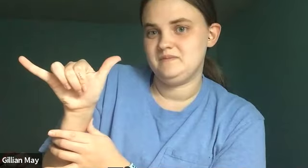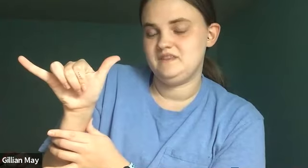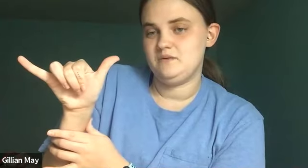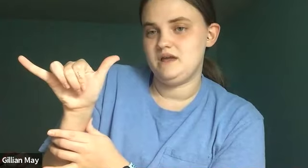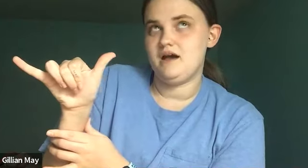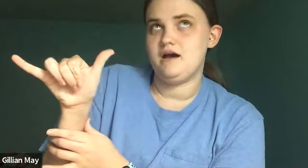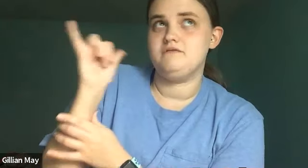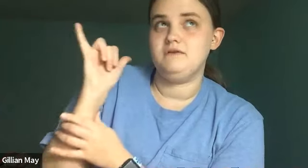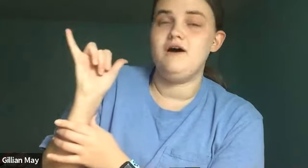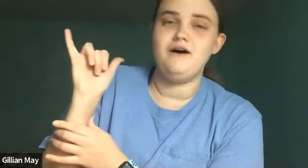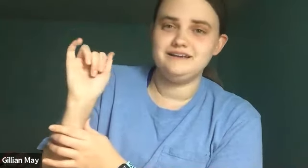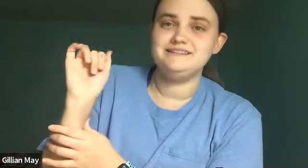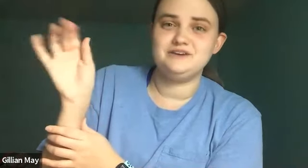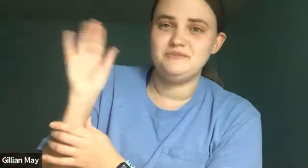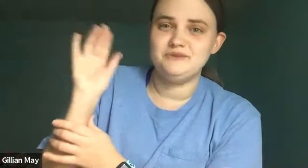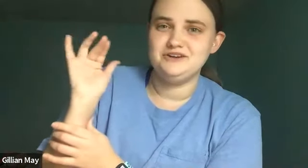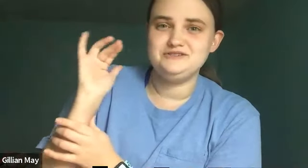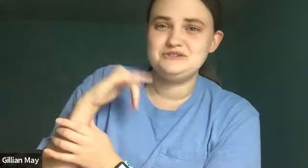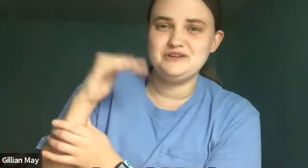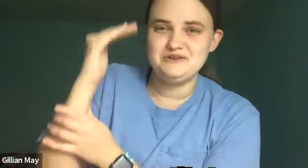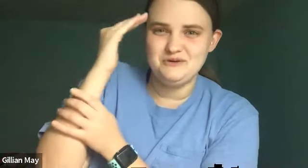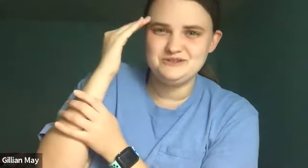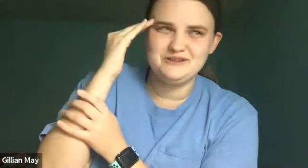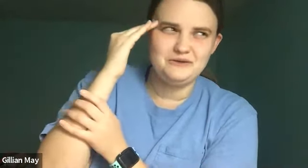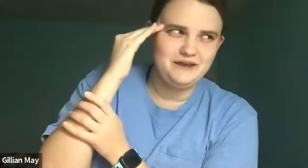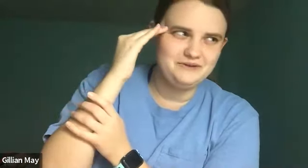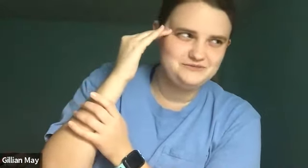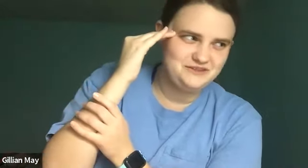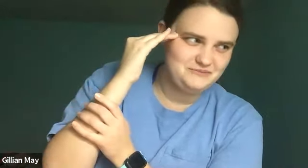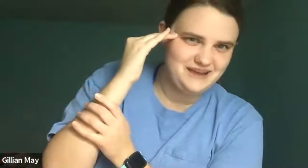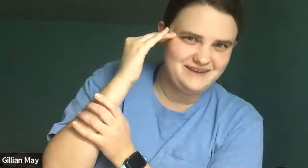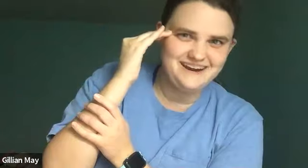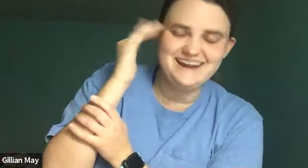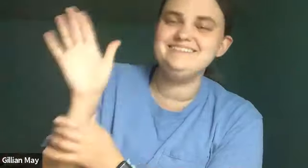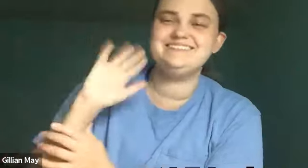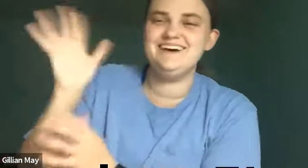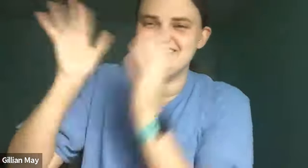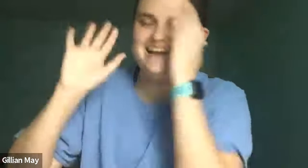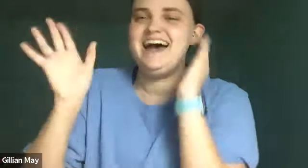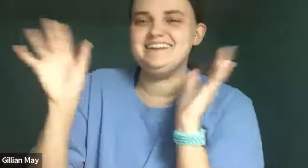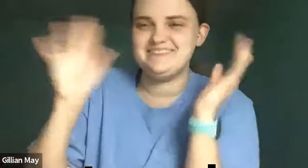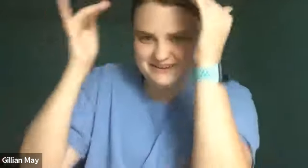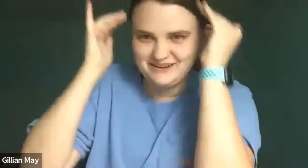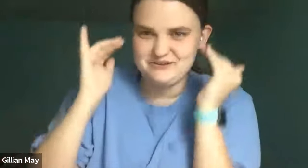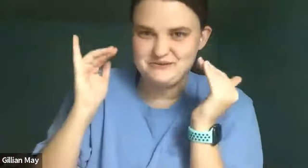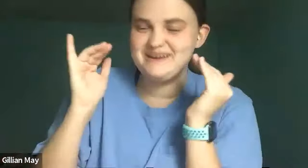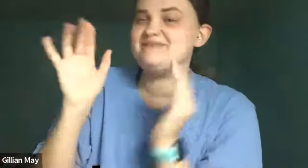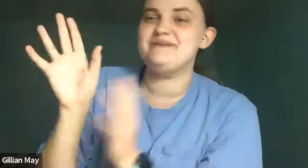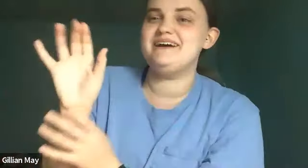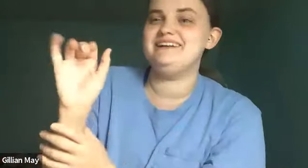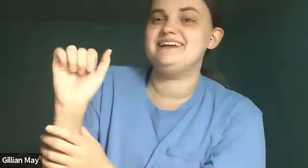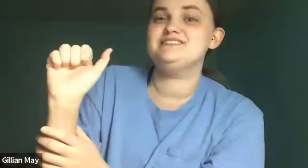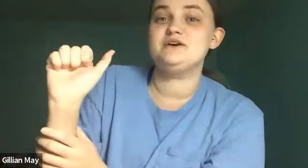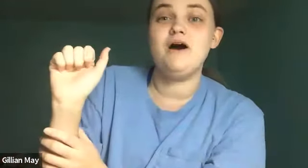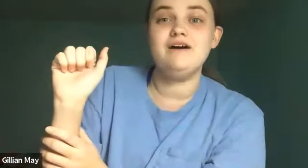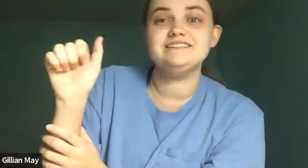Then we have August. Sorry, when you go so slow, you almost are like, wait, which month am I at right now? So how to think and go through my mind again. So August is